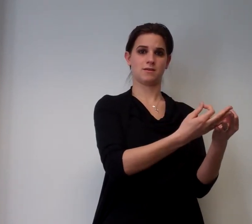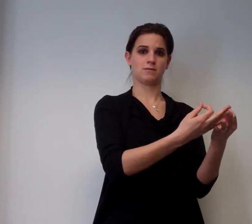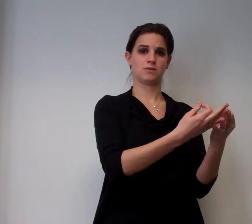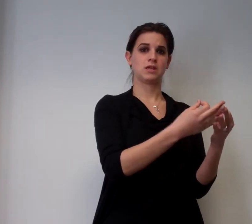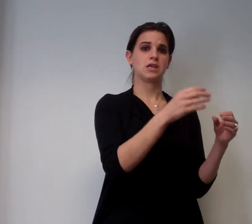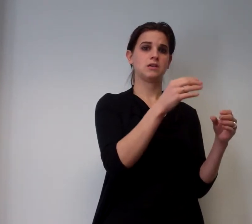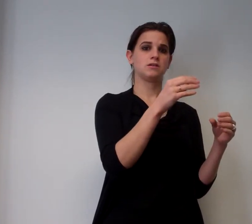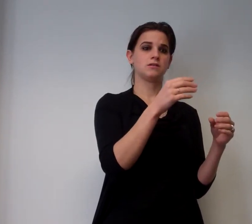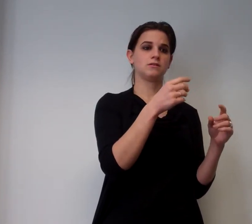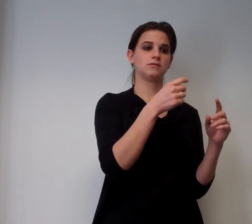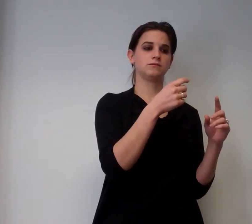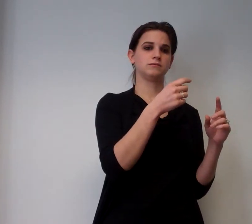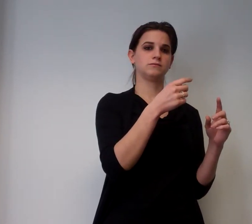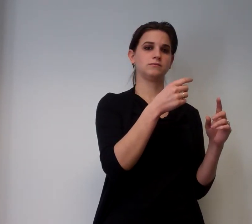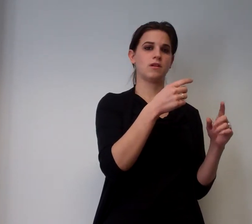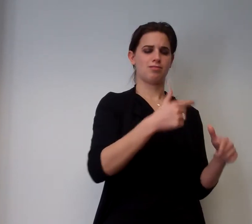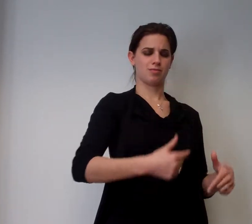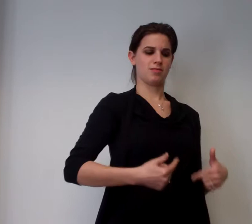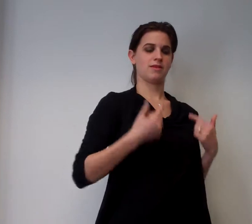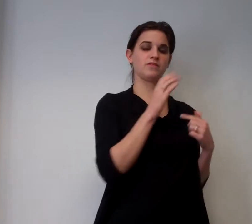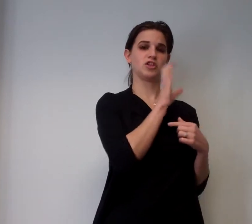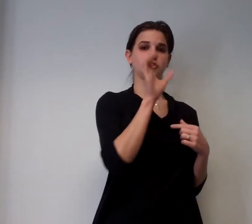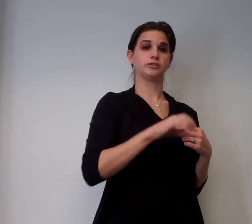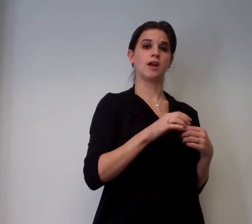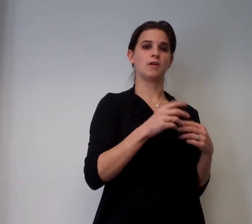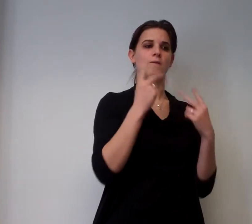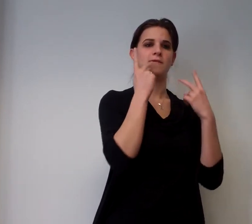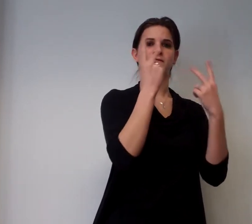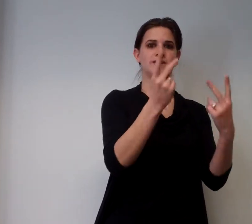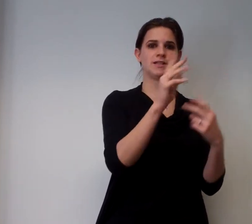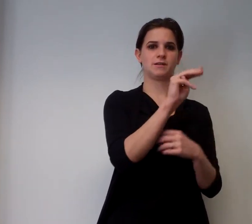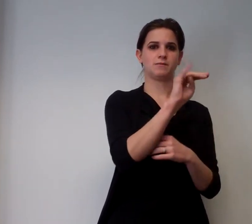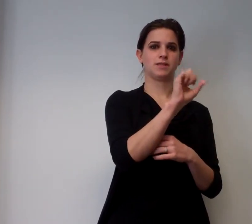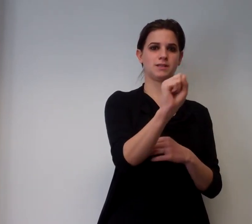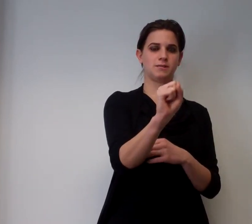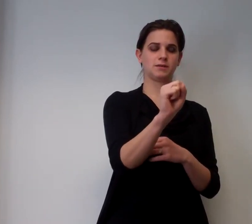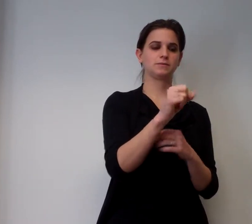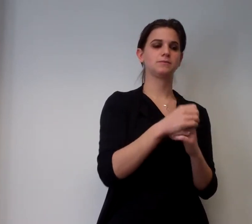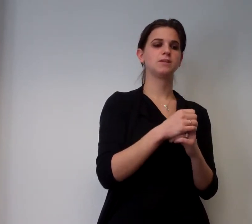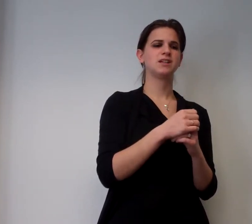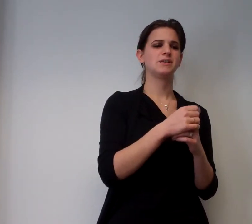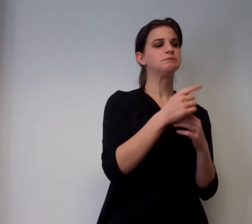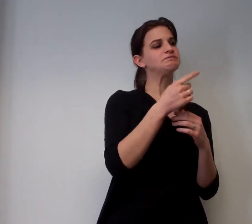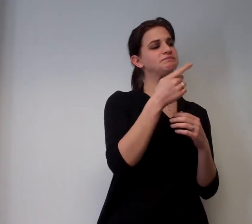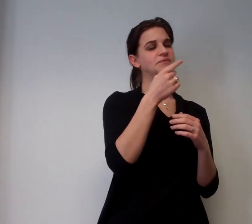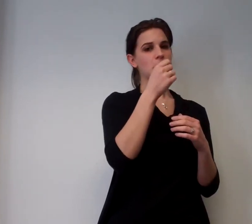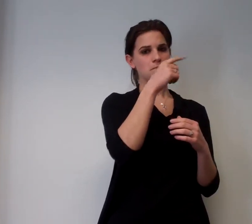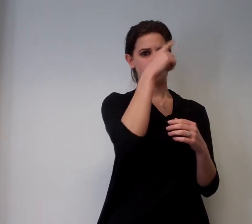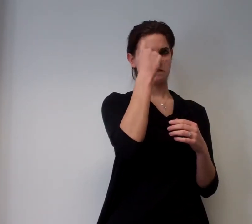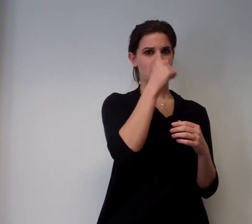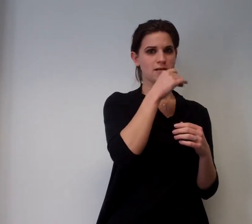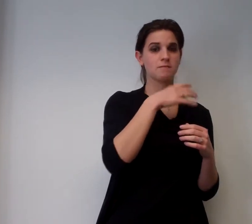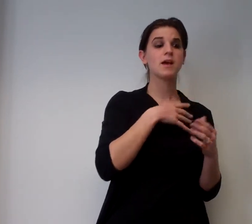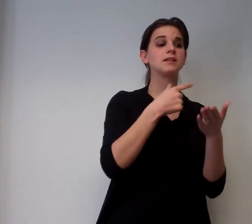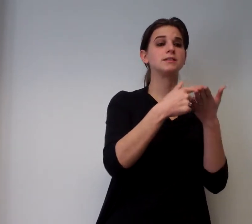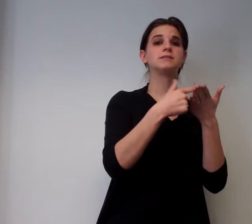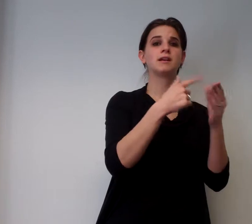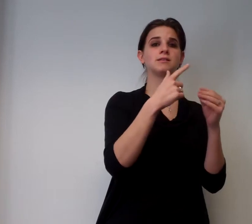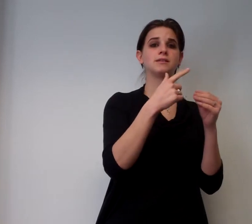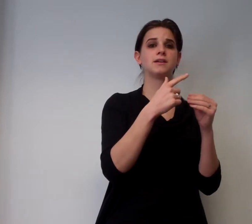Mississippi and talked about having a white girlfriend. And of course, friends didn't believe him because in Mississippi that sort of